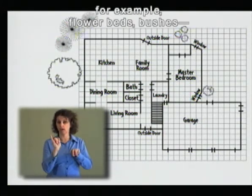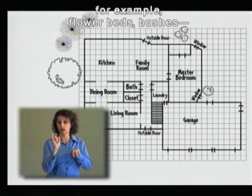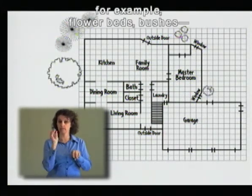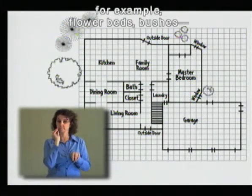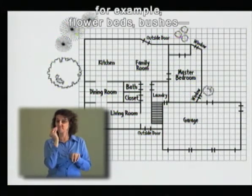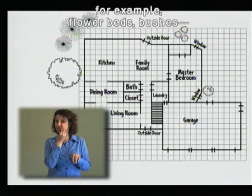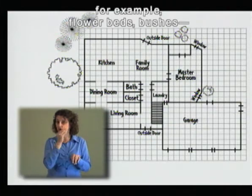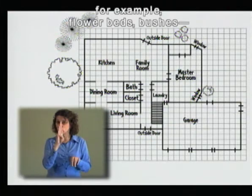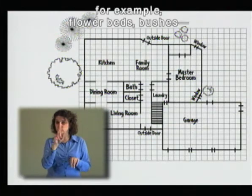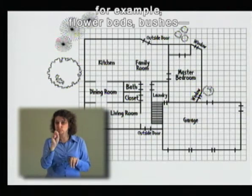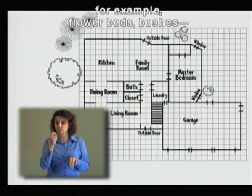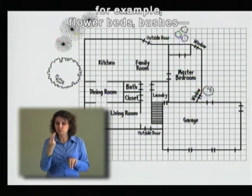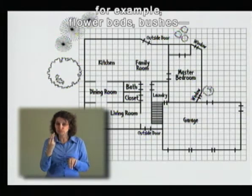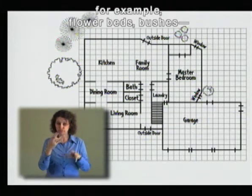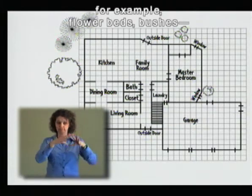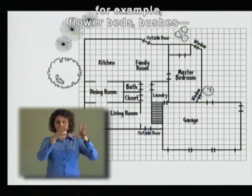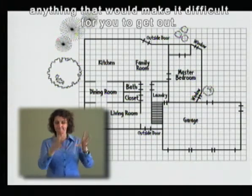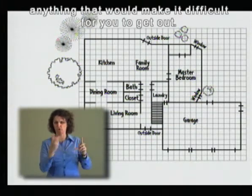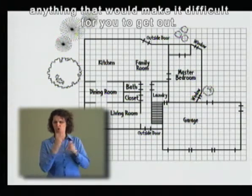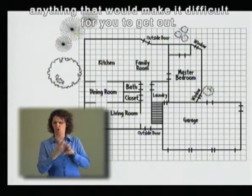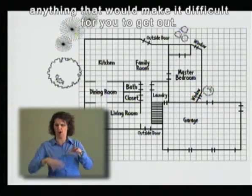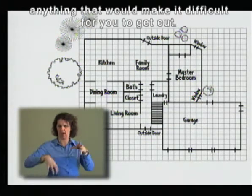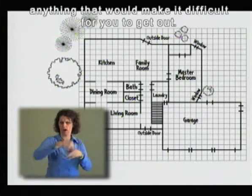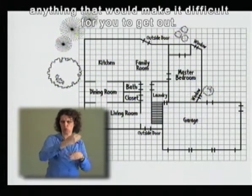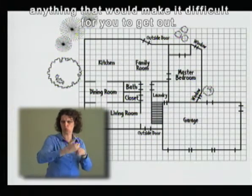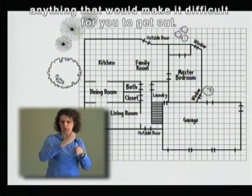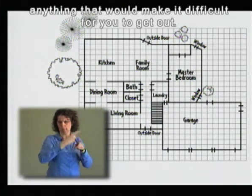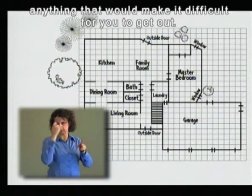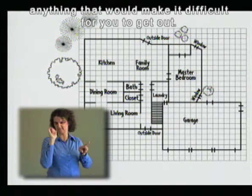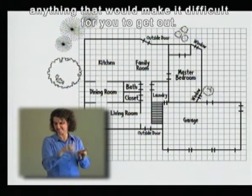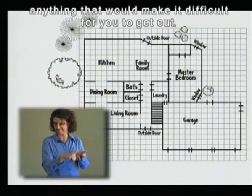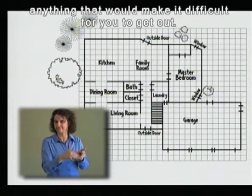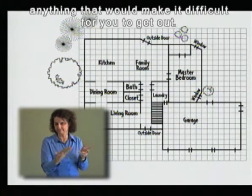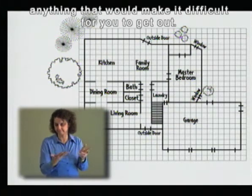example, flower beds, bushes, anything that would make it difficult for you to get out.